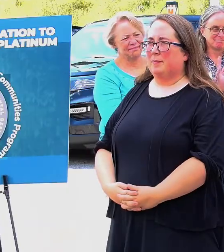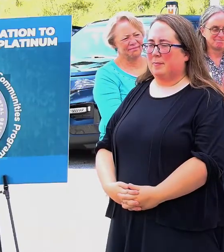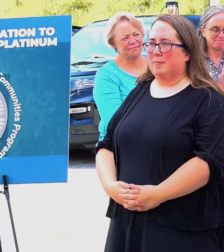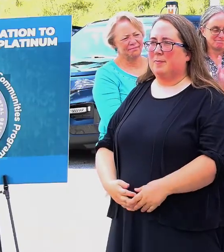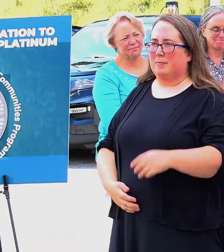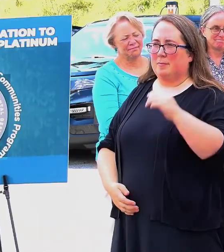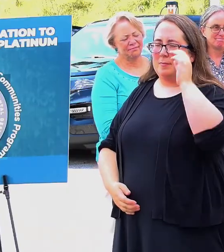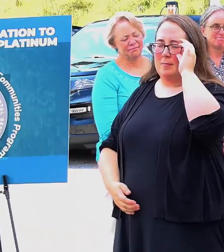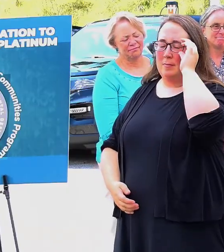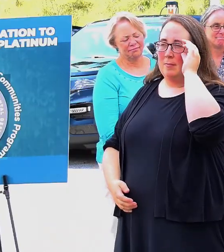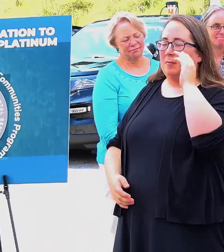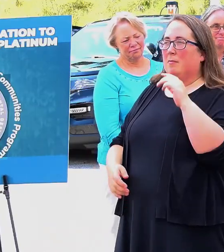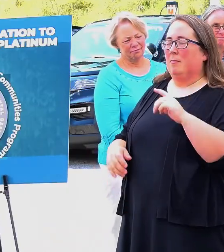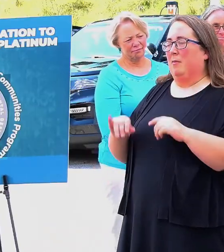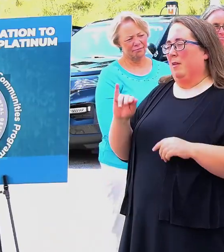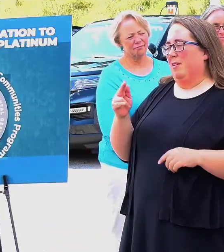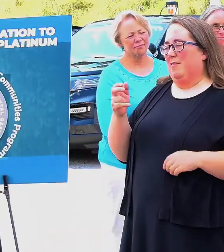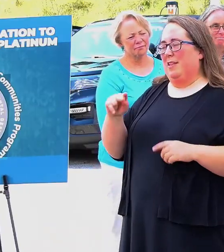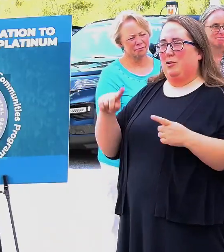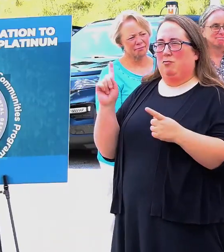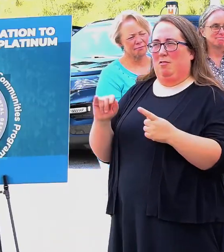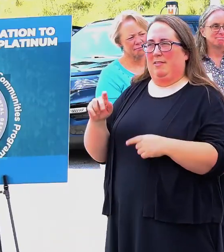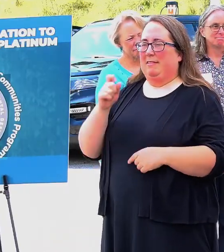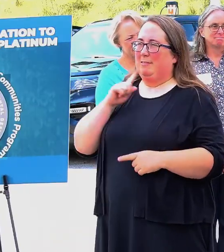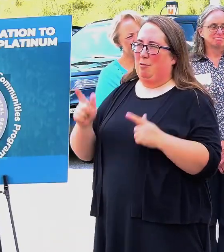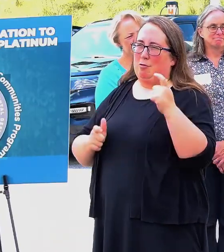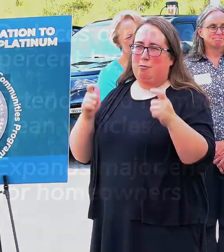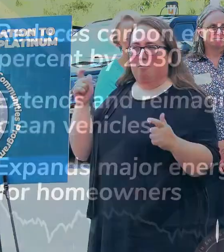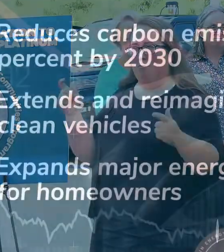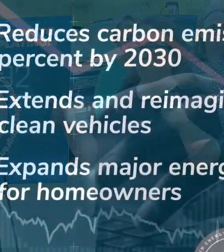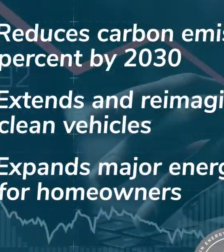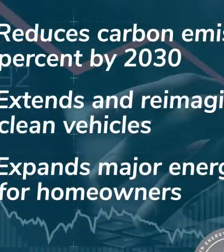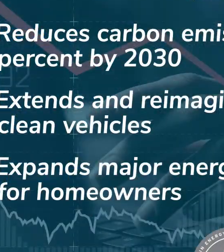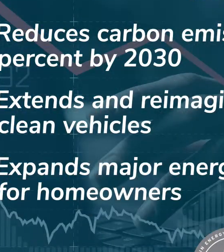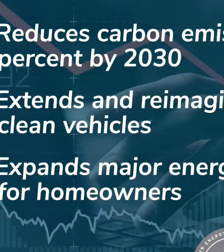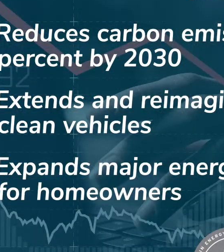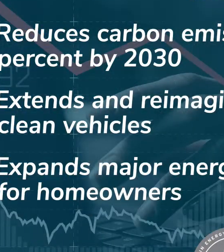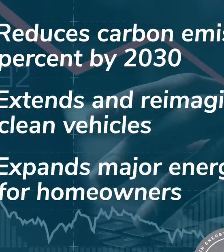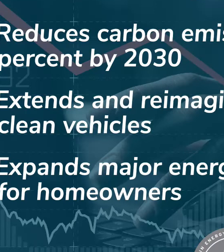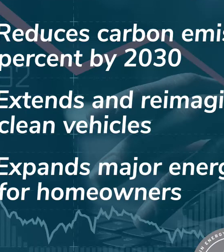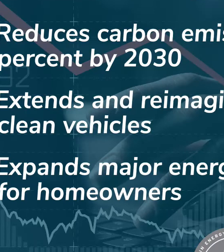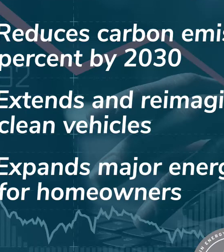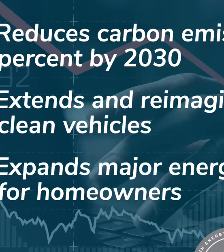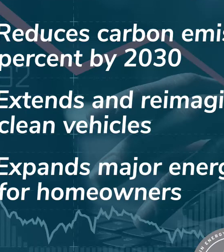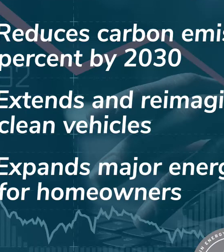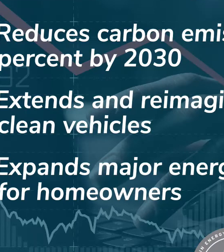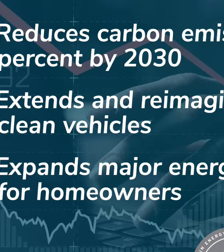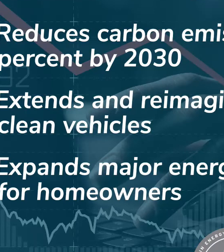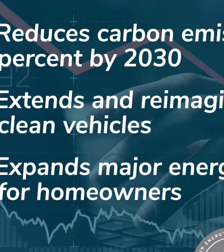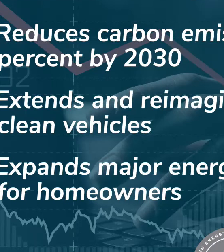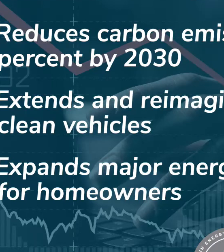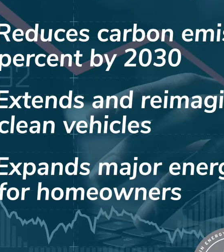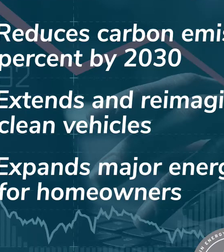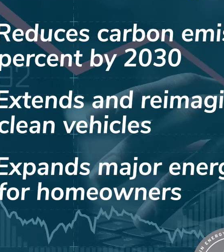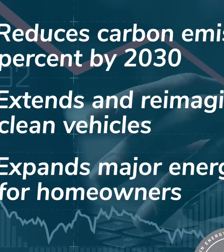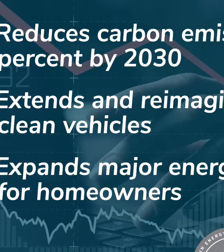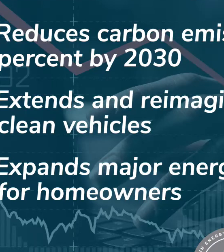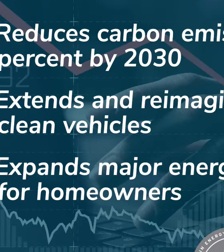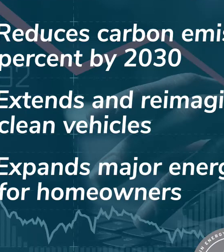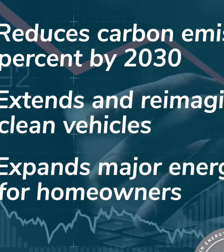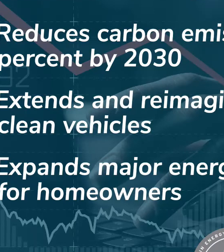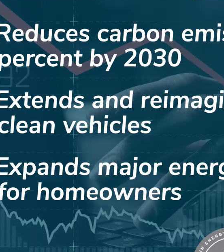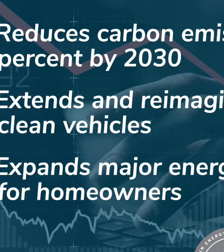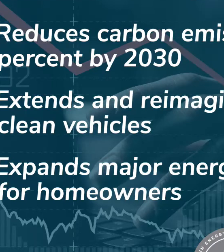the Inflation Reduction Act is the largest single program ever passed by Congress